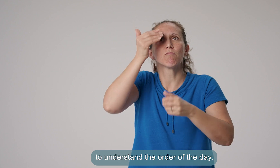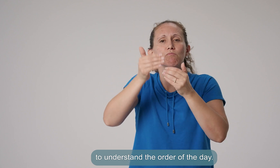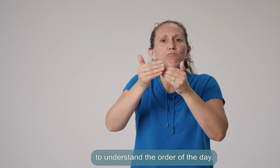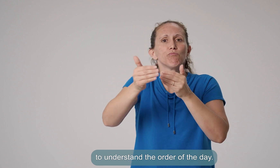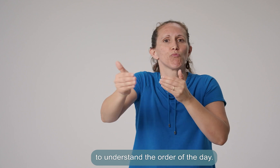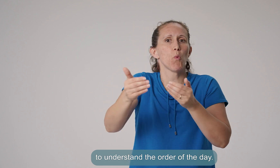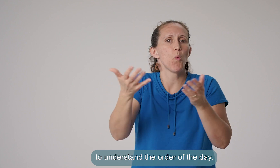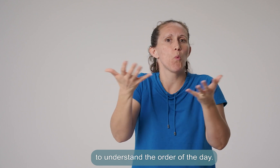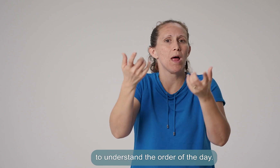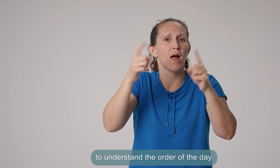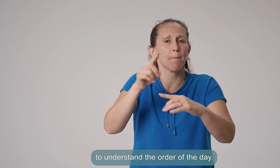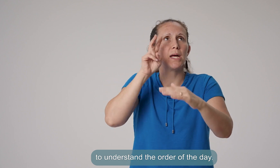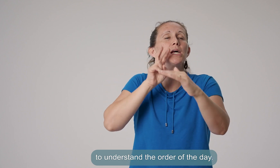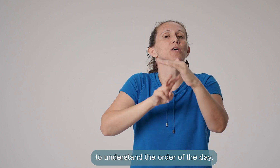of the day.